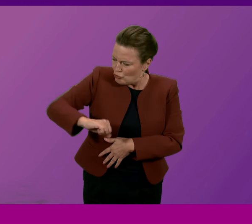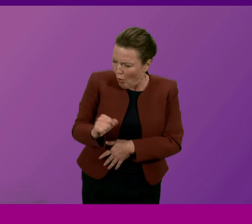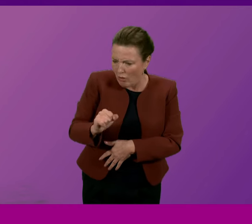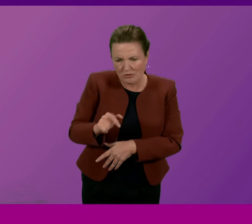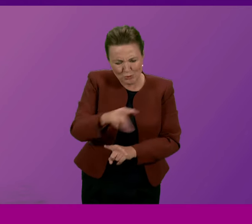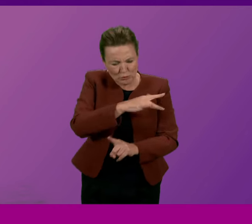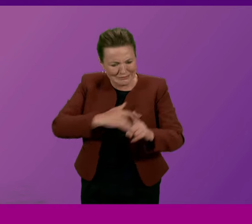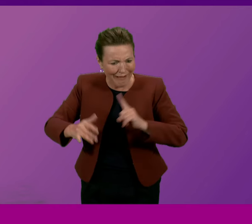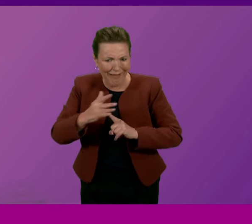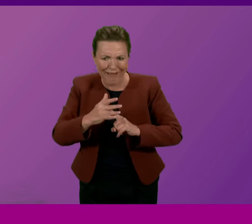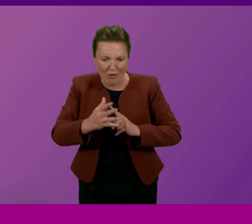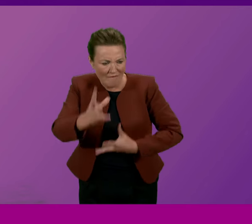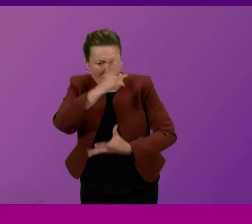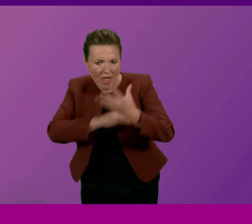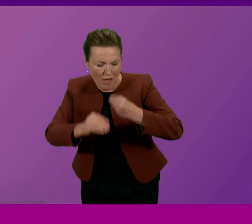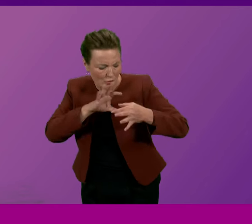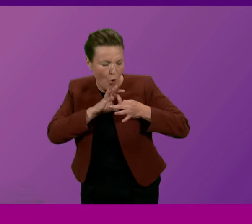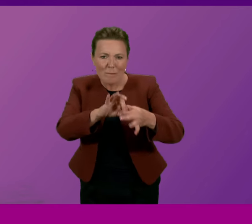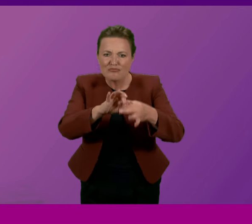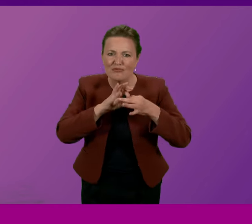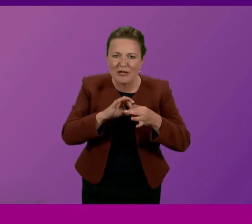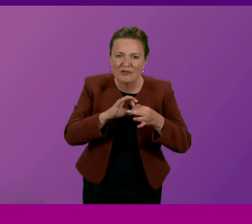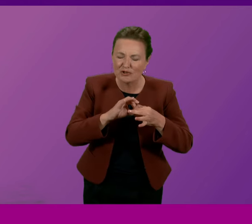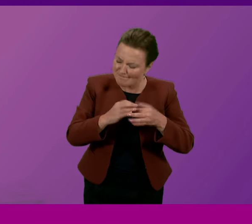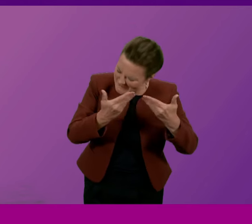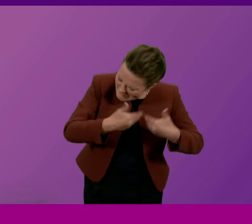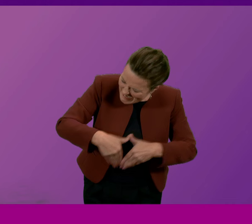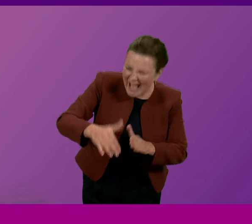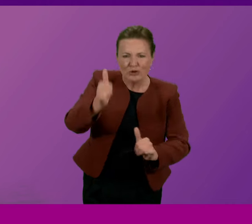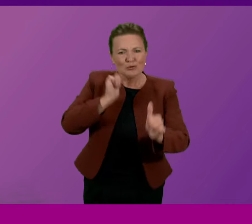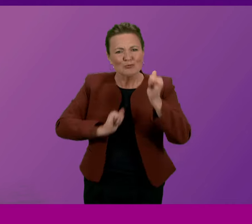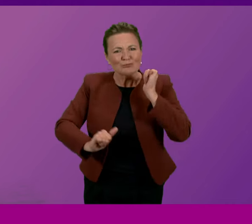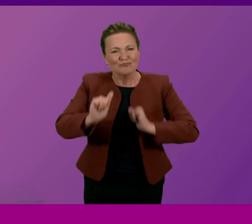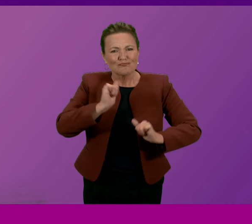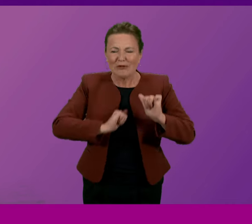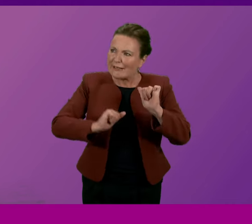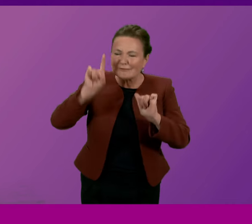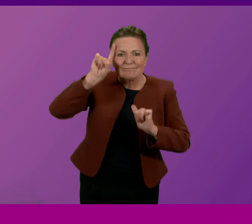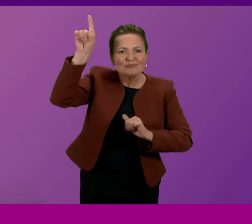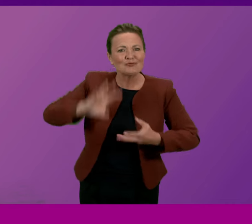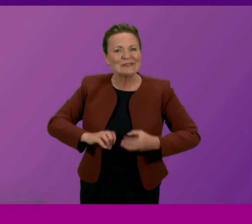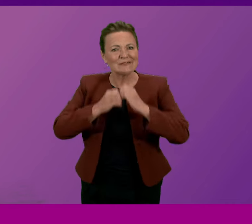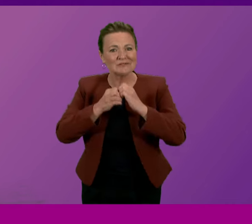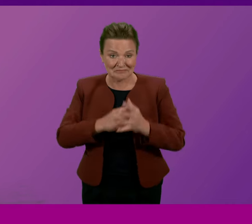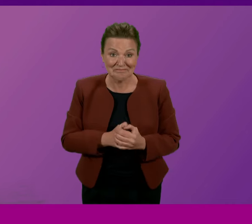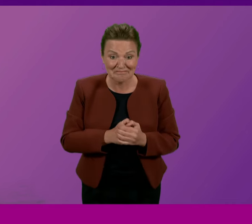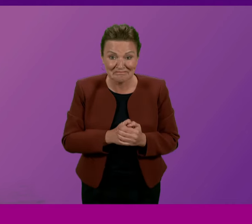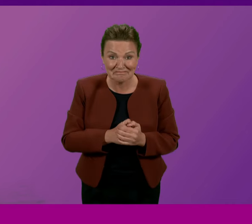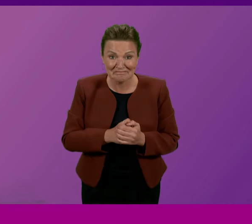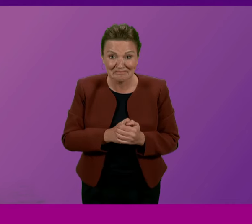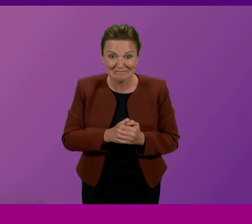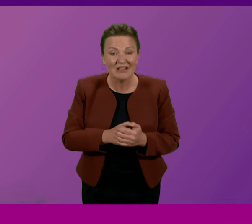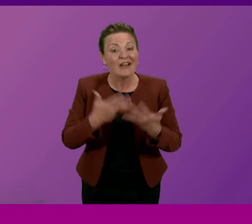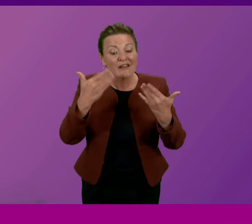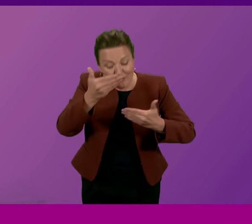learning, entrepreneurial flair, and national pride run deep. And as we look forward to the next 25 years